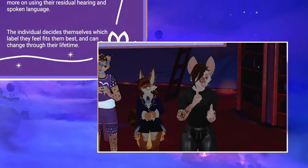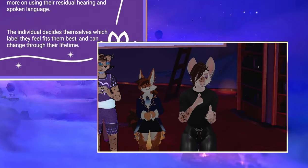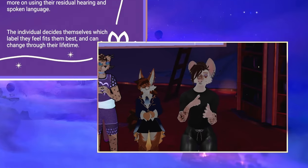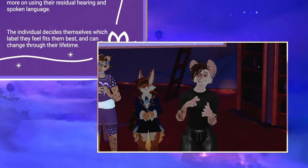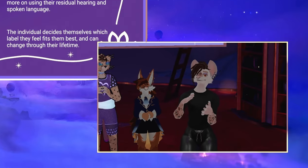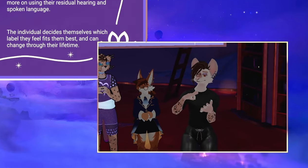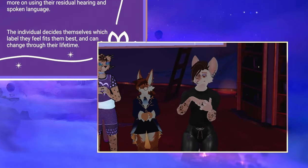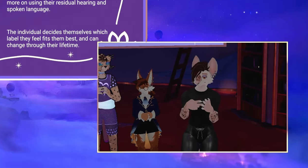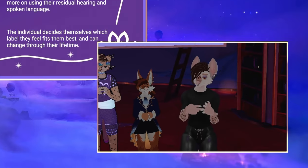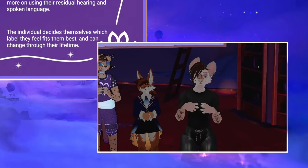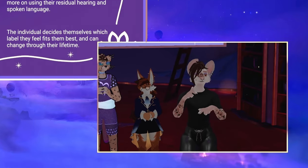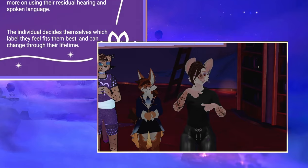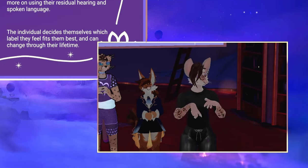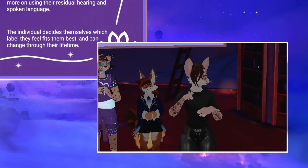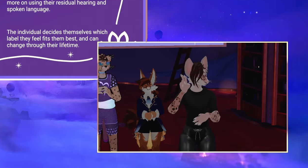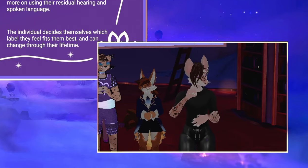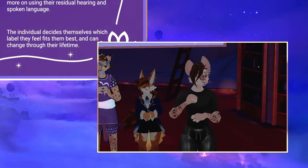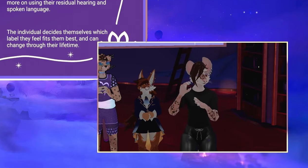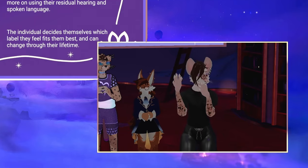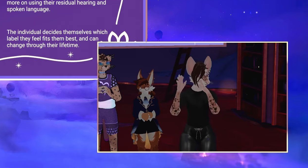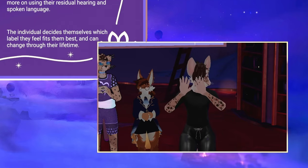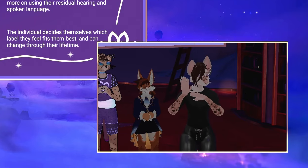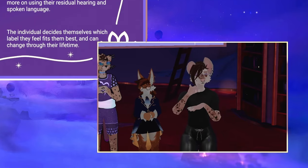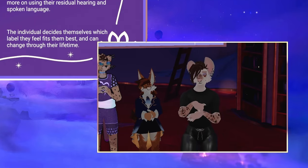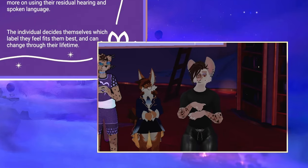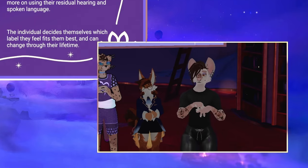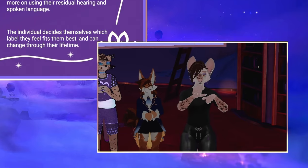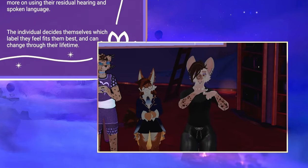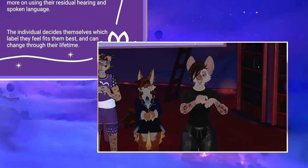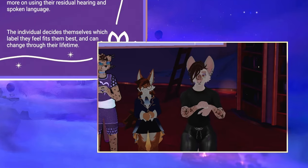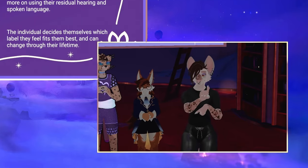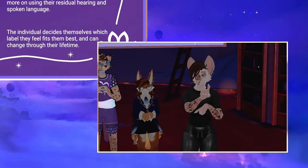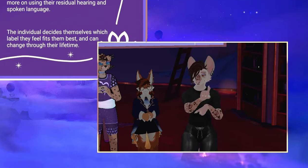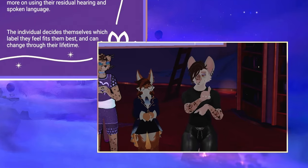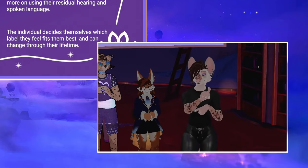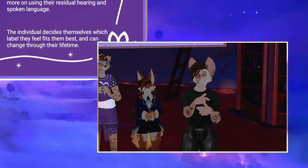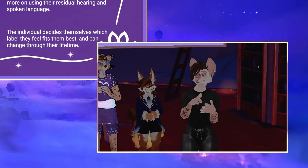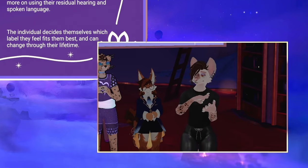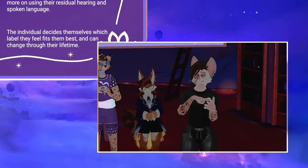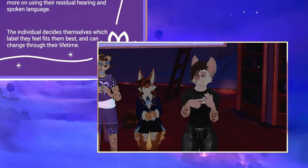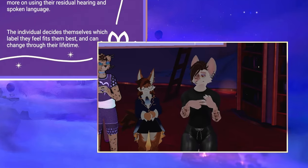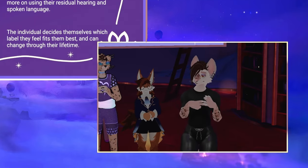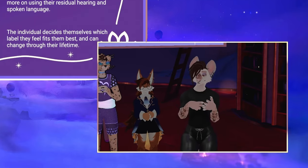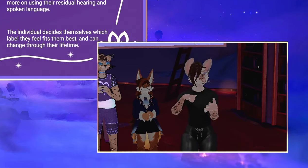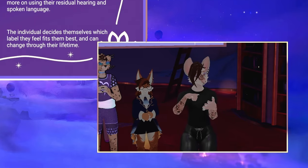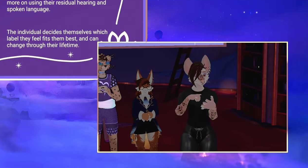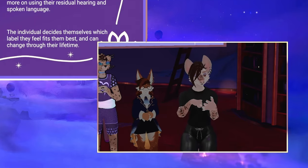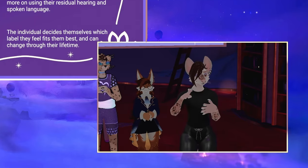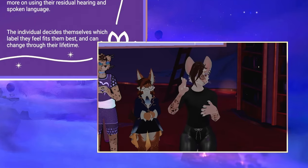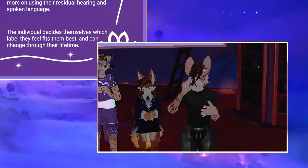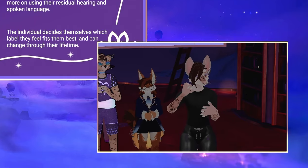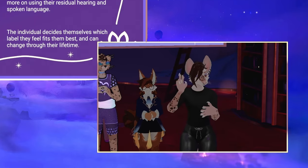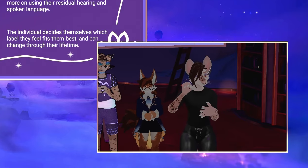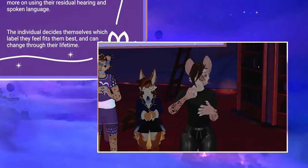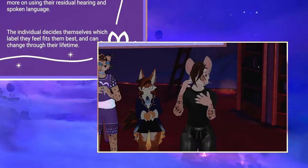going to use the lowercase d. That is a medical term, and that just means the inability to hear. Whenever we have